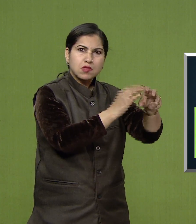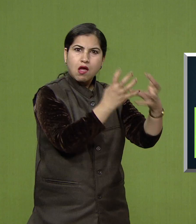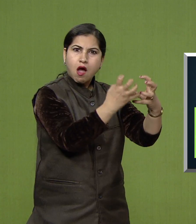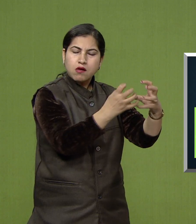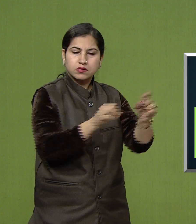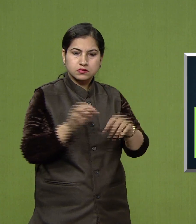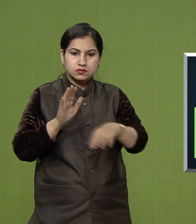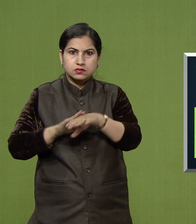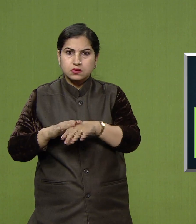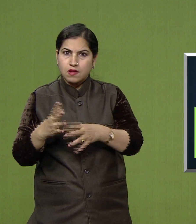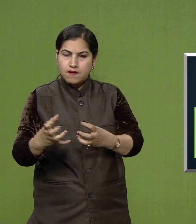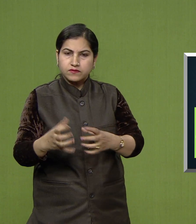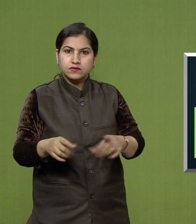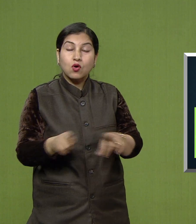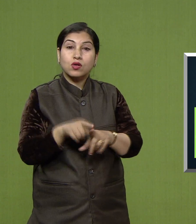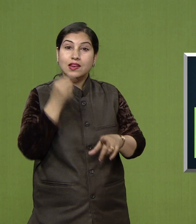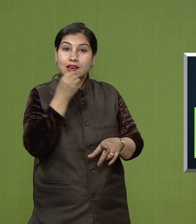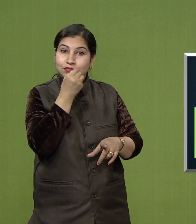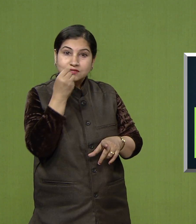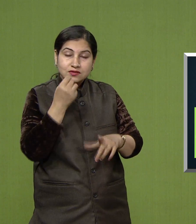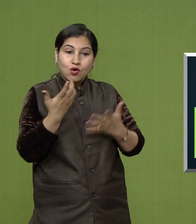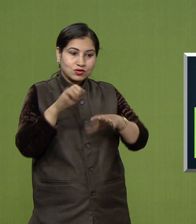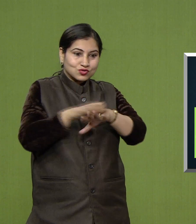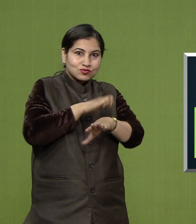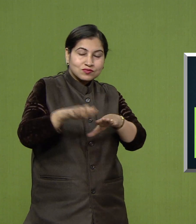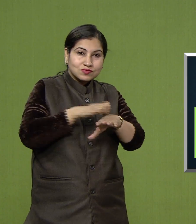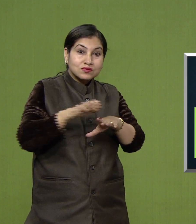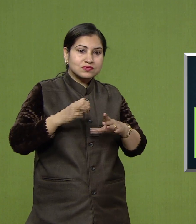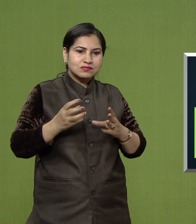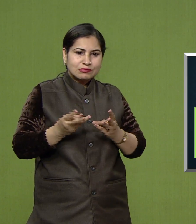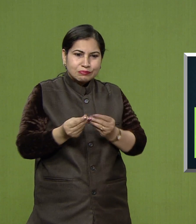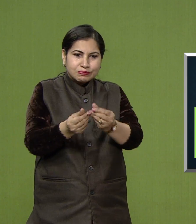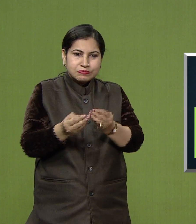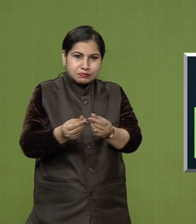whereas lipstick or shoe polish make the fabric feel slippery?